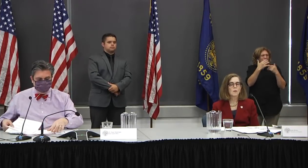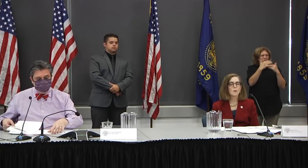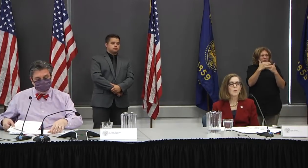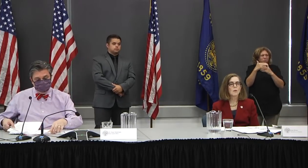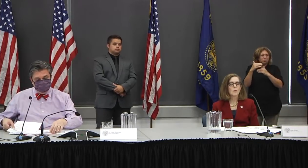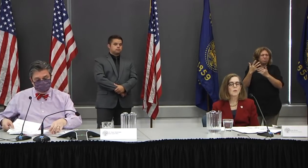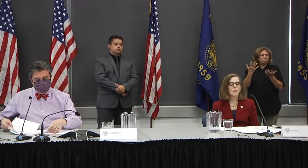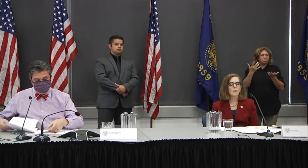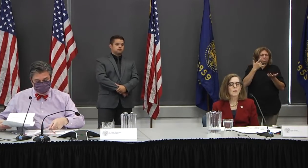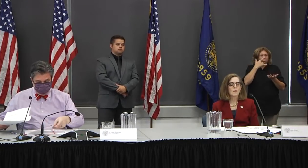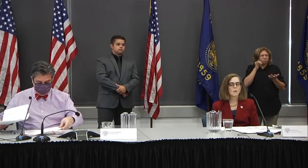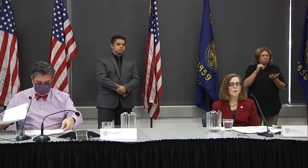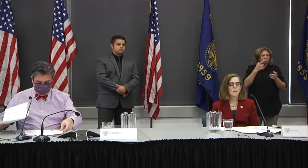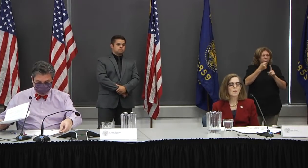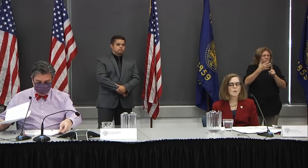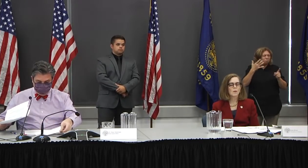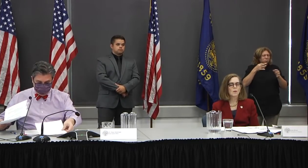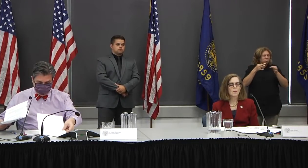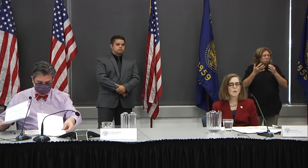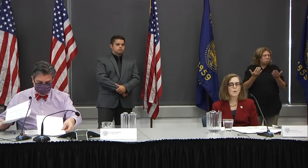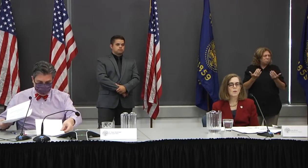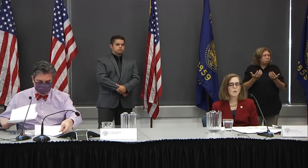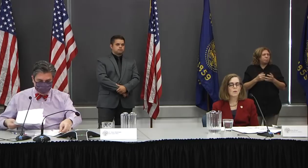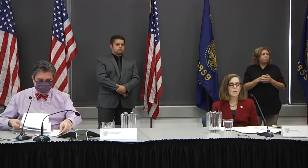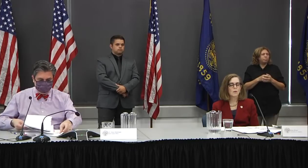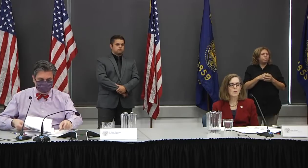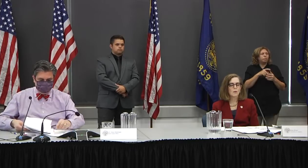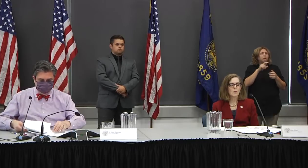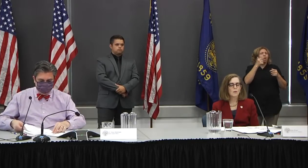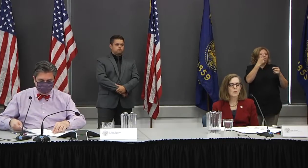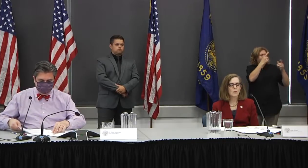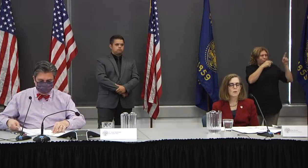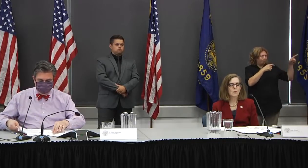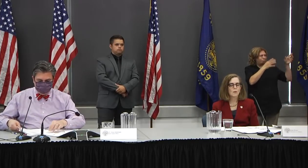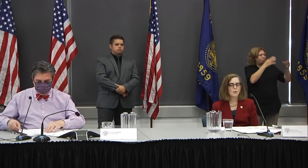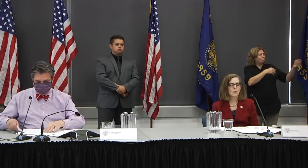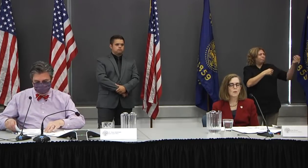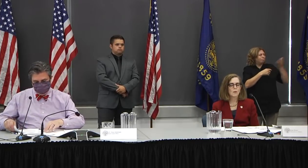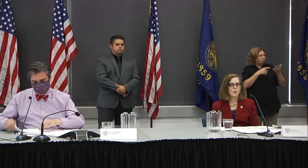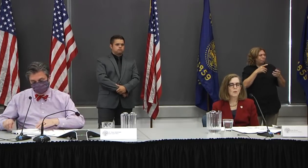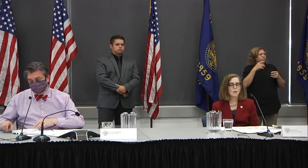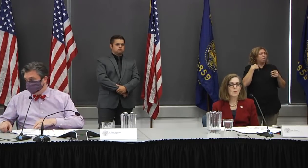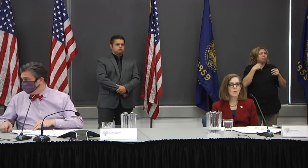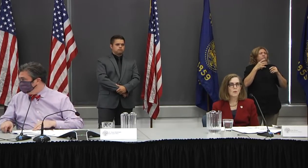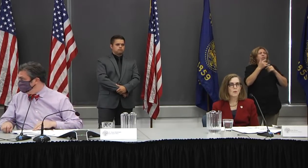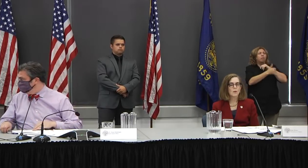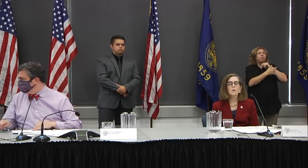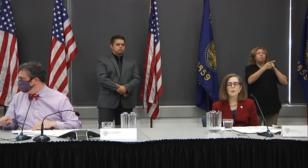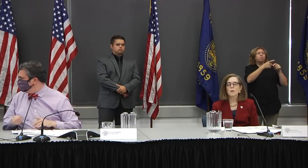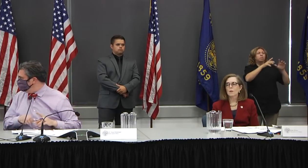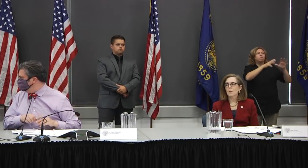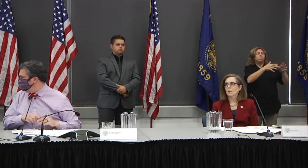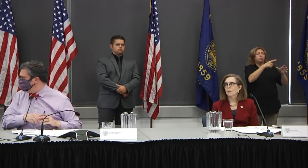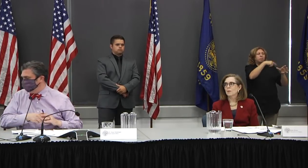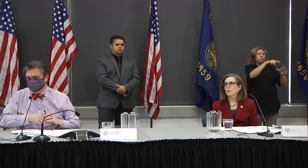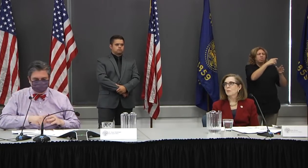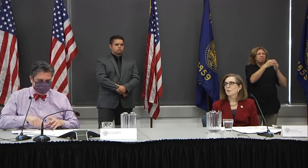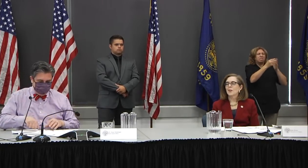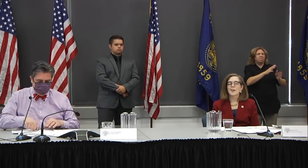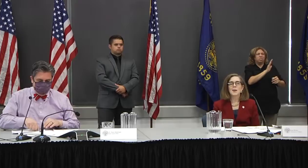And somebody told me that you told a group of county leaders that would be 270 days before kids would be back in school. Is